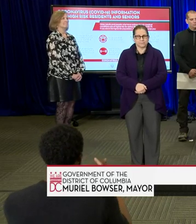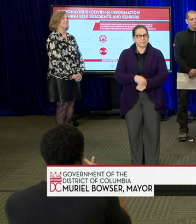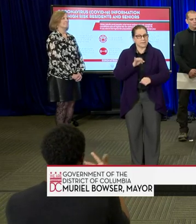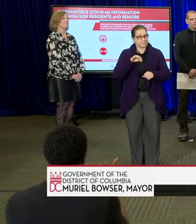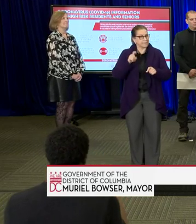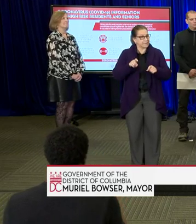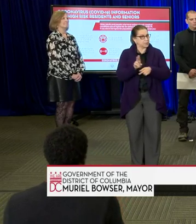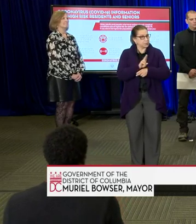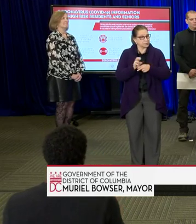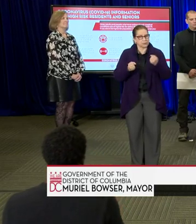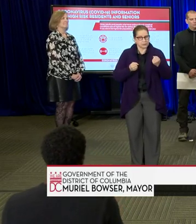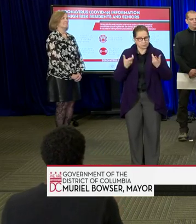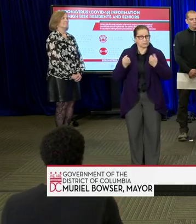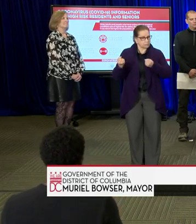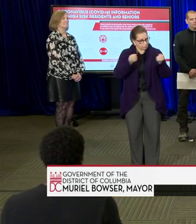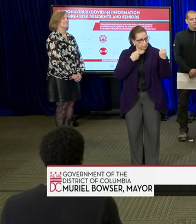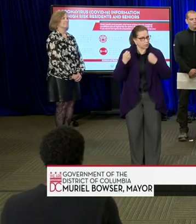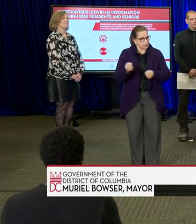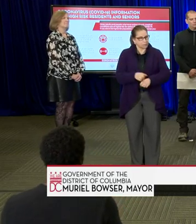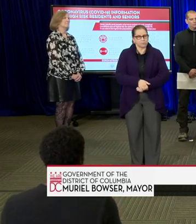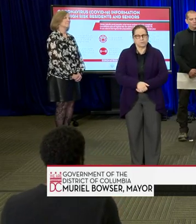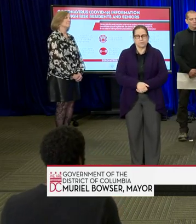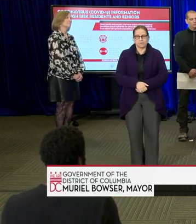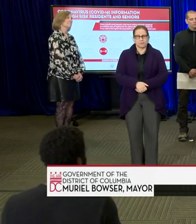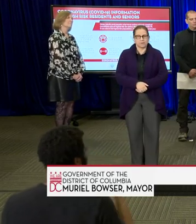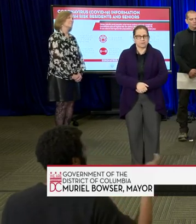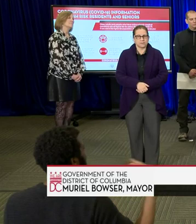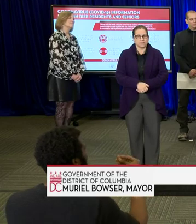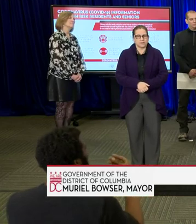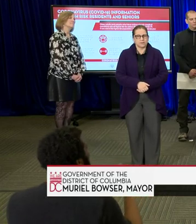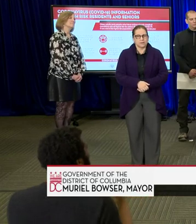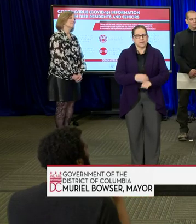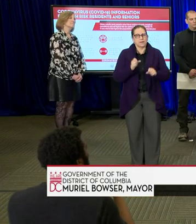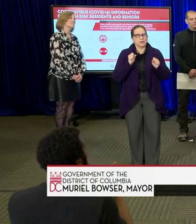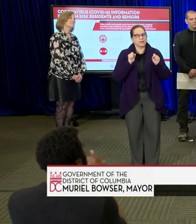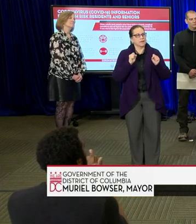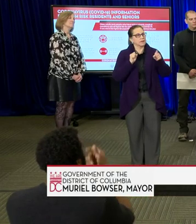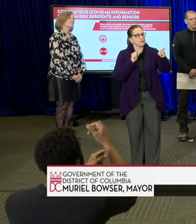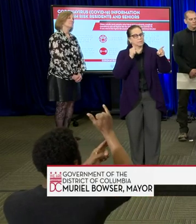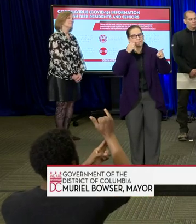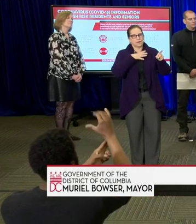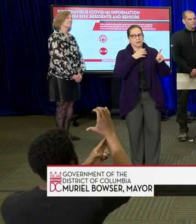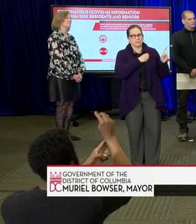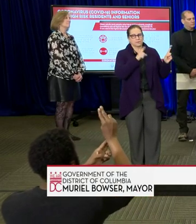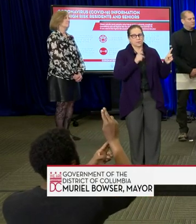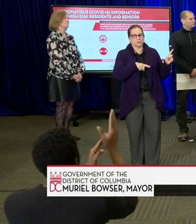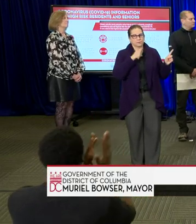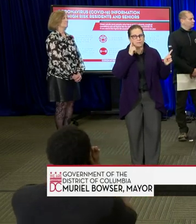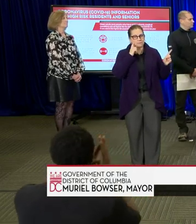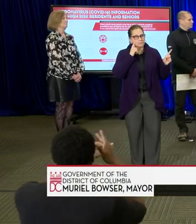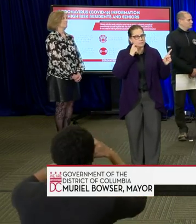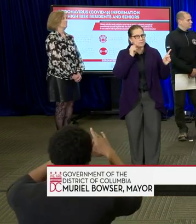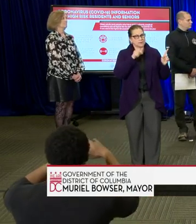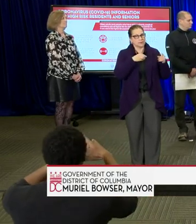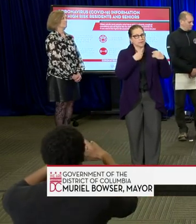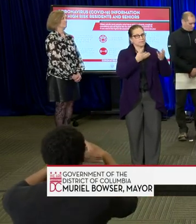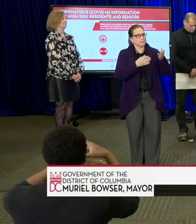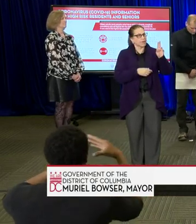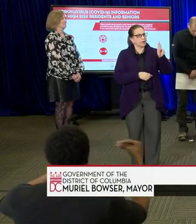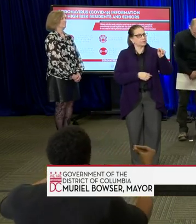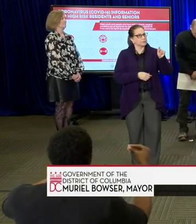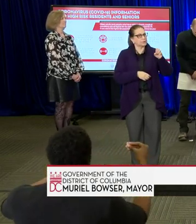the road. Yes? Could you give us an update on the number of ICU beds available and ventilators available? Let me ask